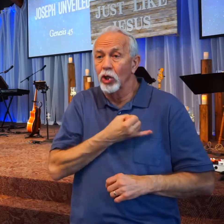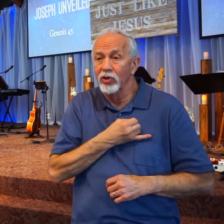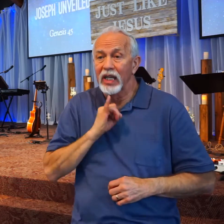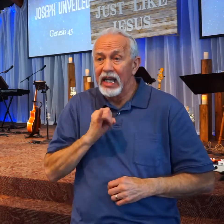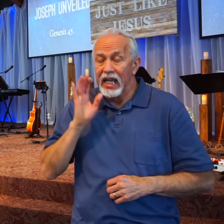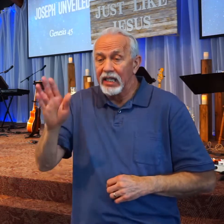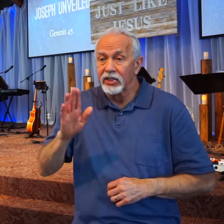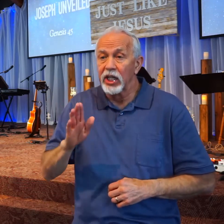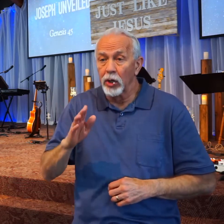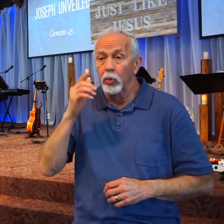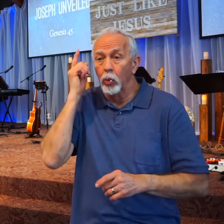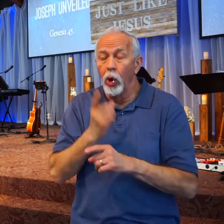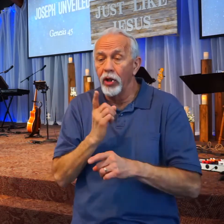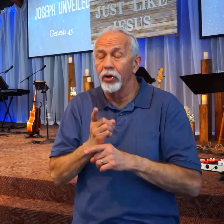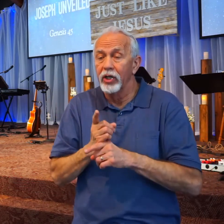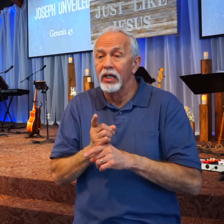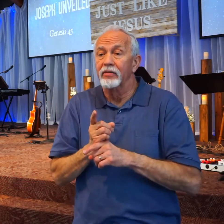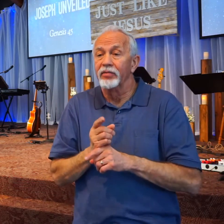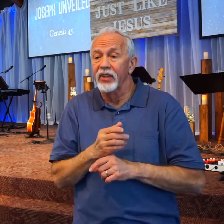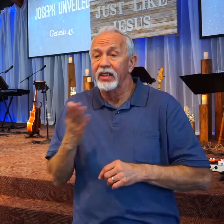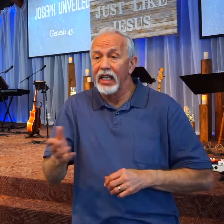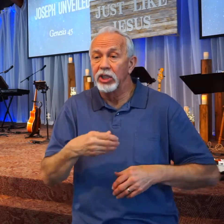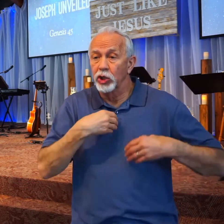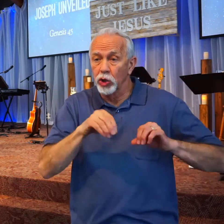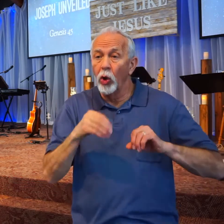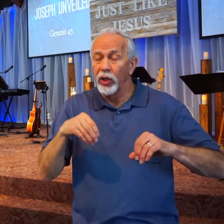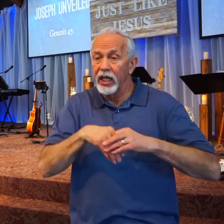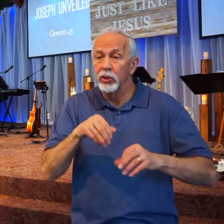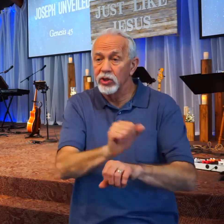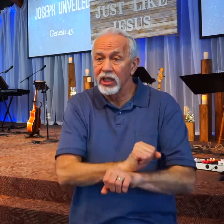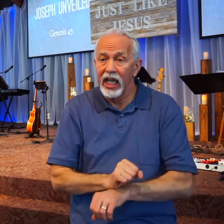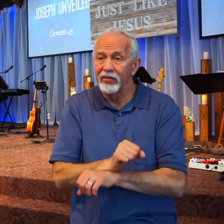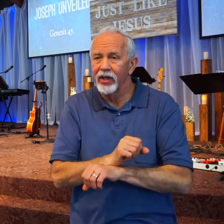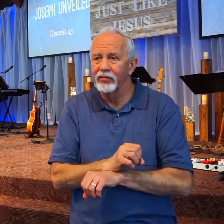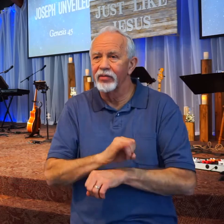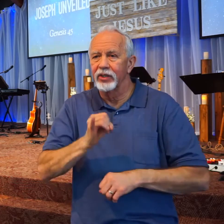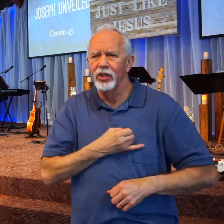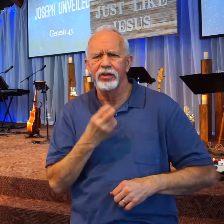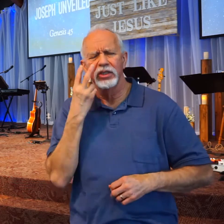standing before Esau all over again. And Joseph, seeing their